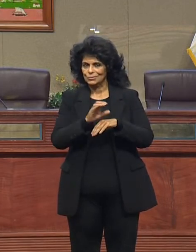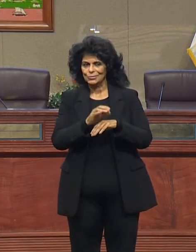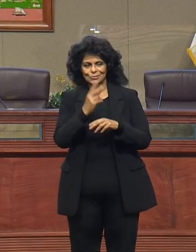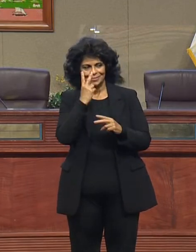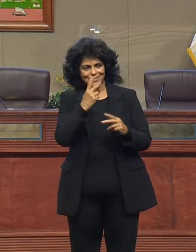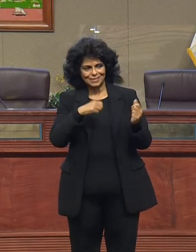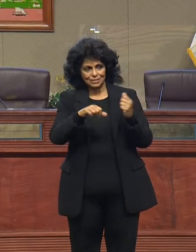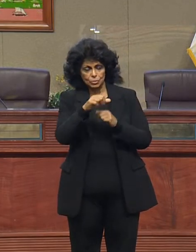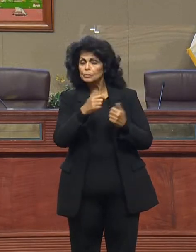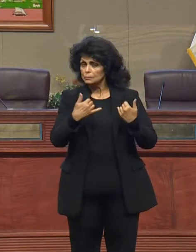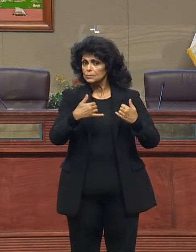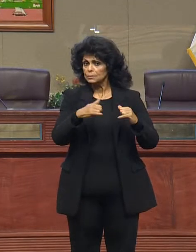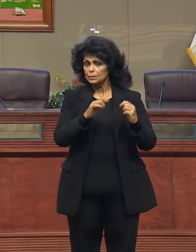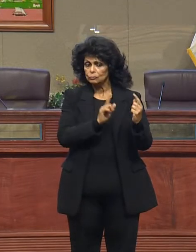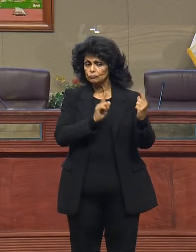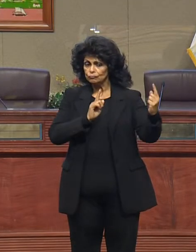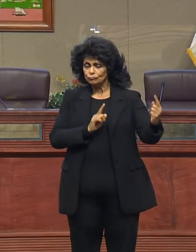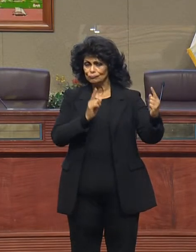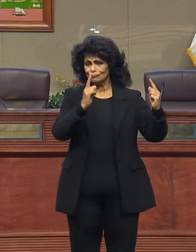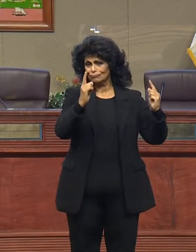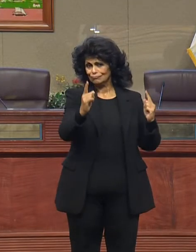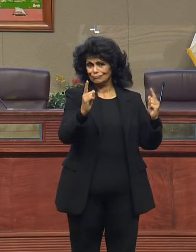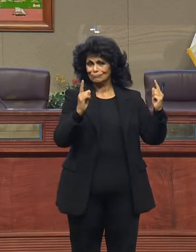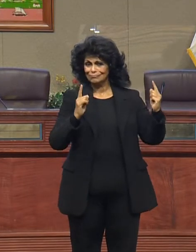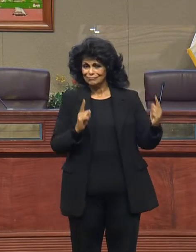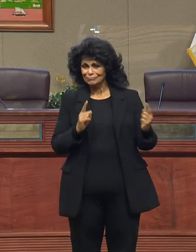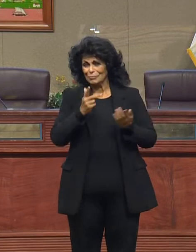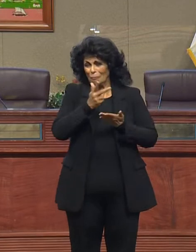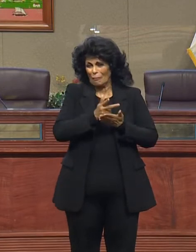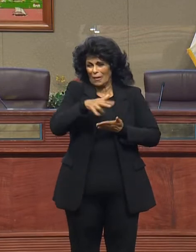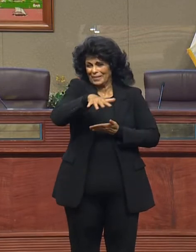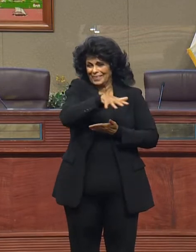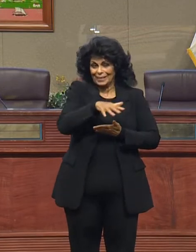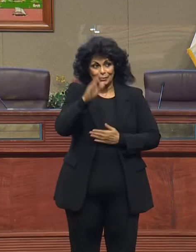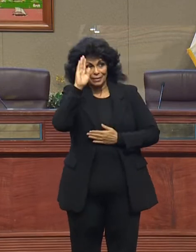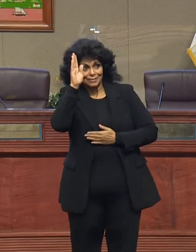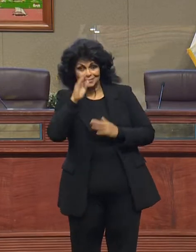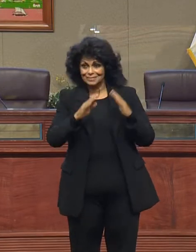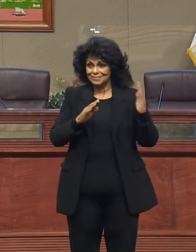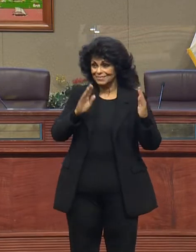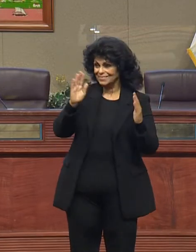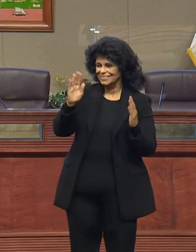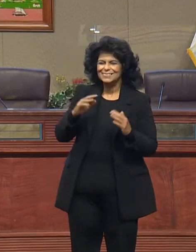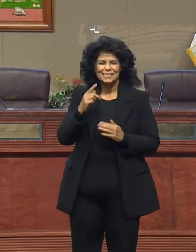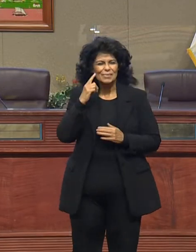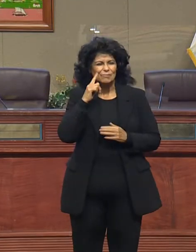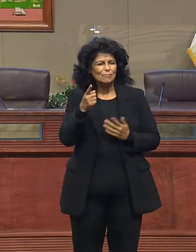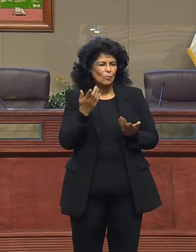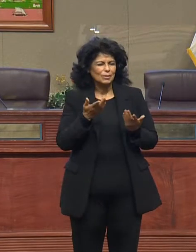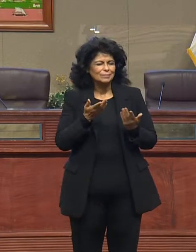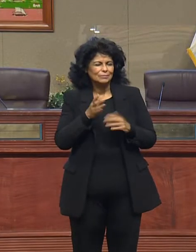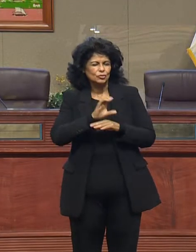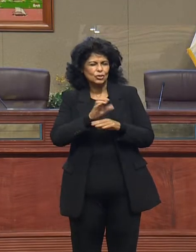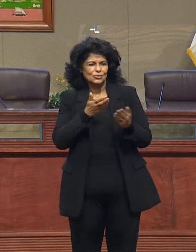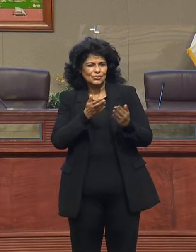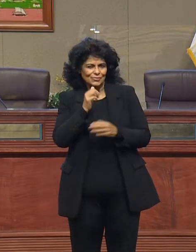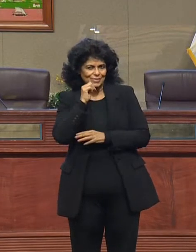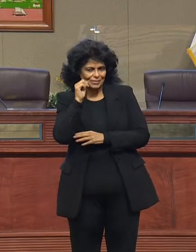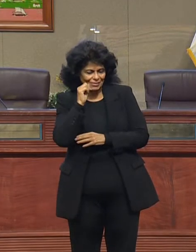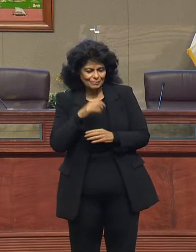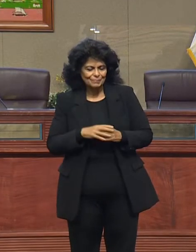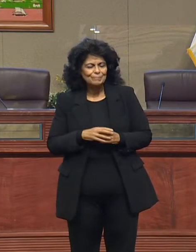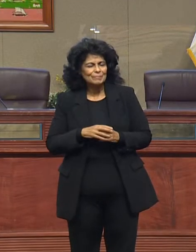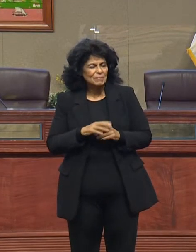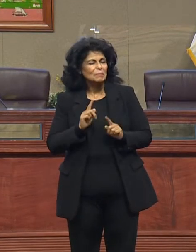socially distanced in a parking lot for a parking lot service yesterday. So it just reminds me that we